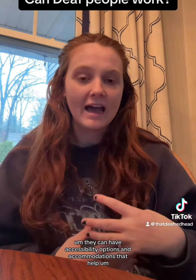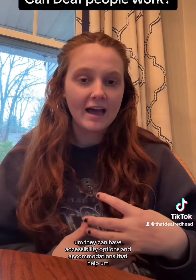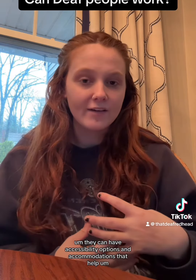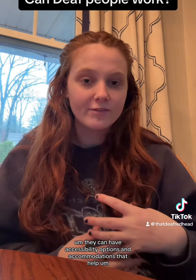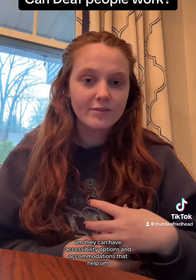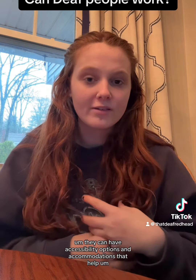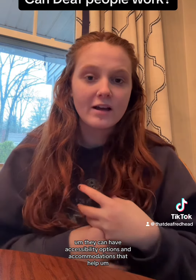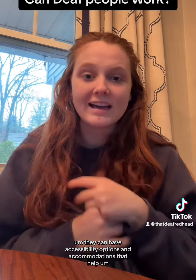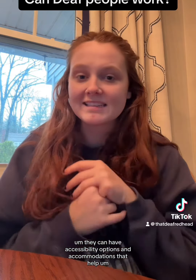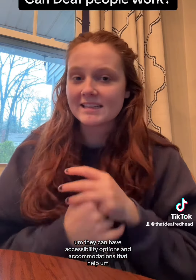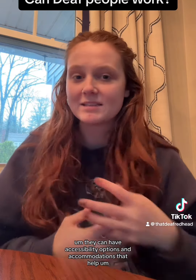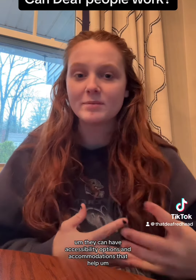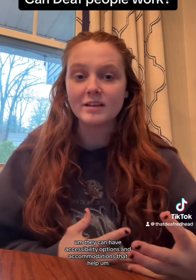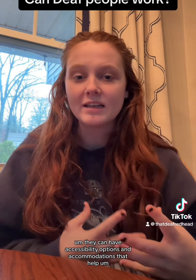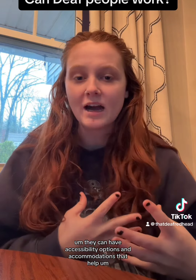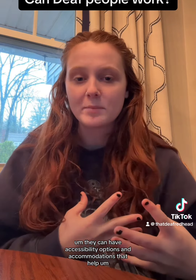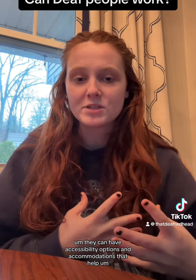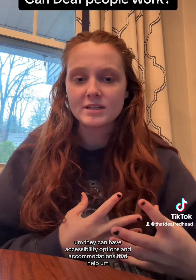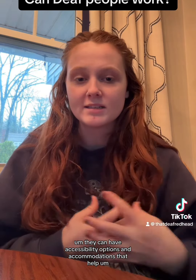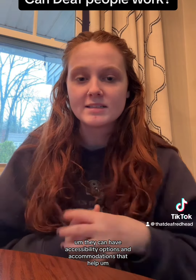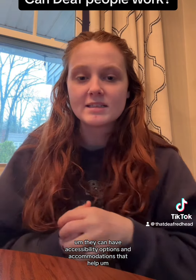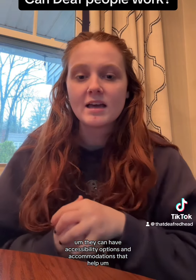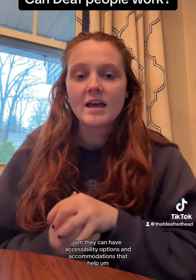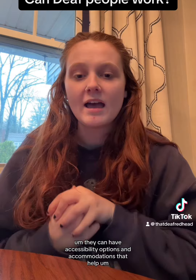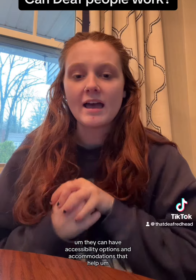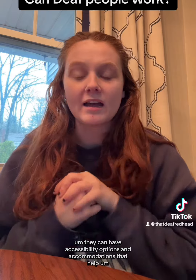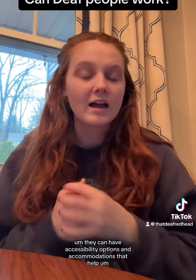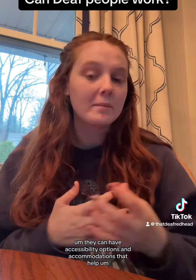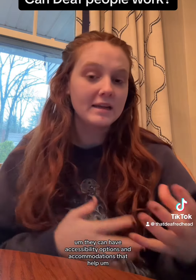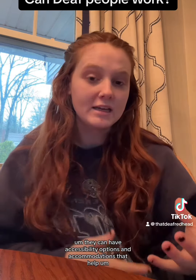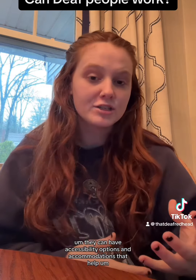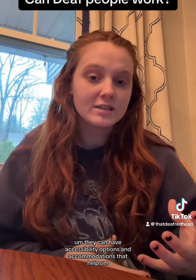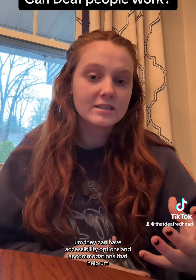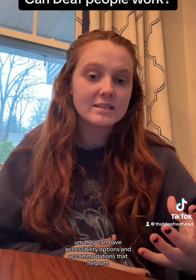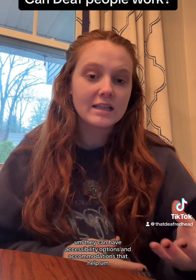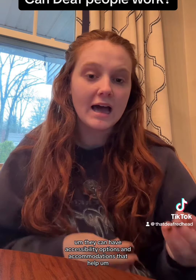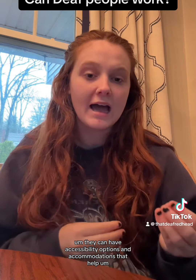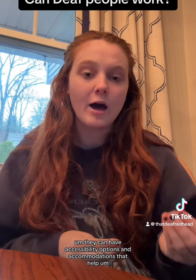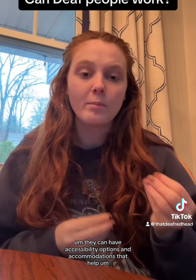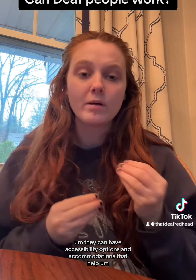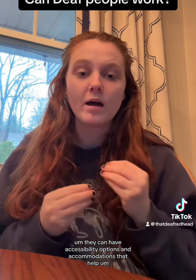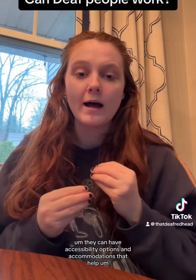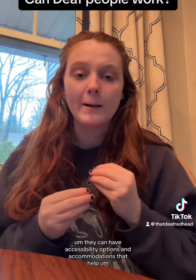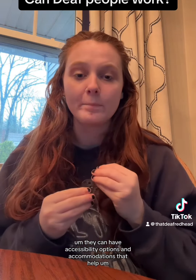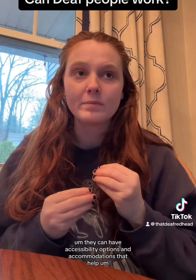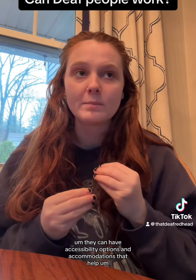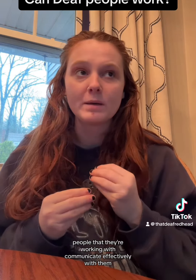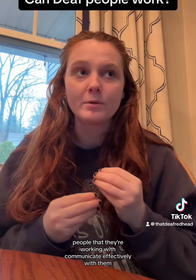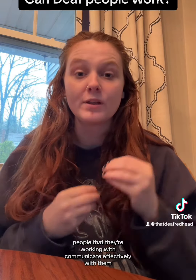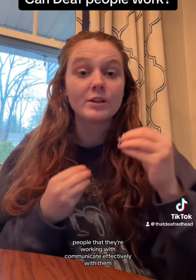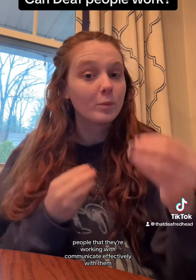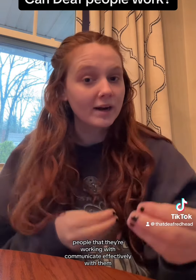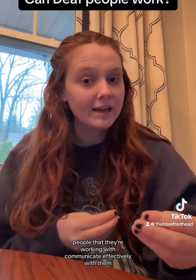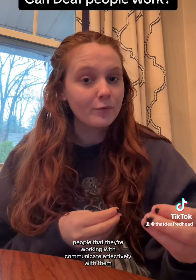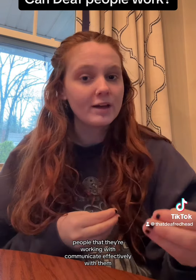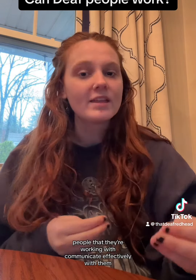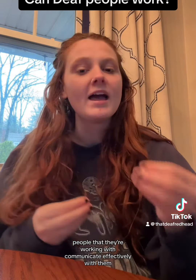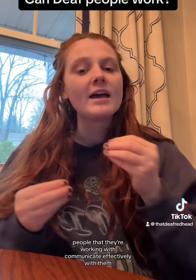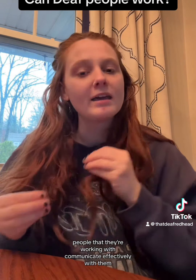have accessibility options and accommodations that help people that they're working with